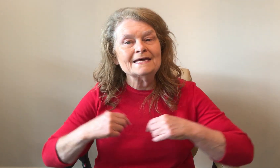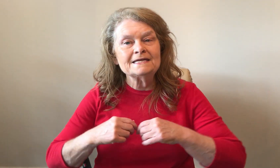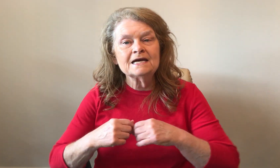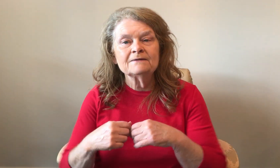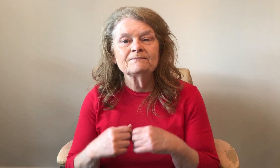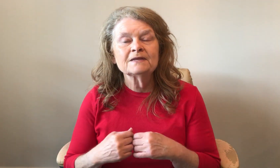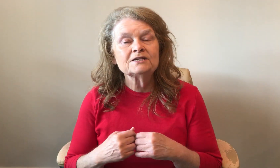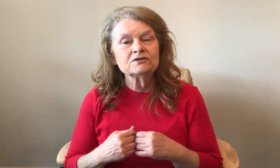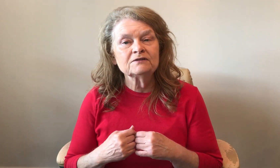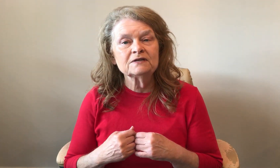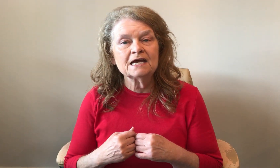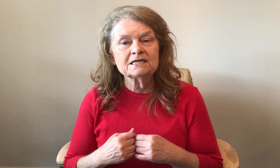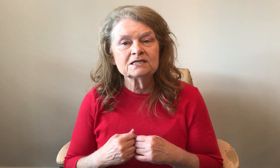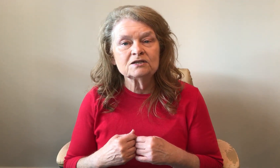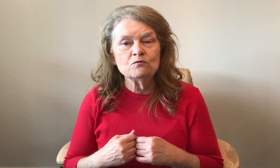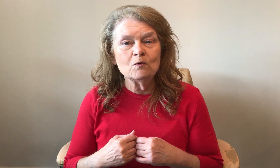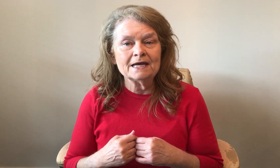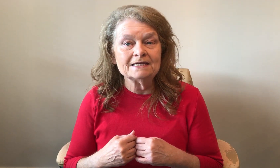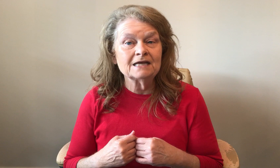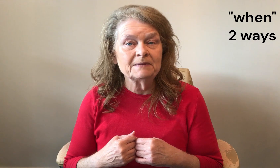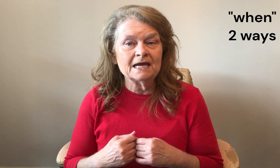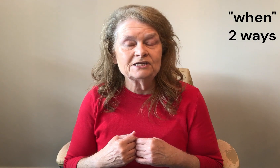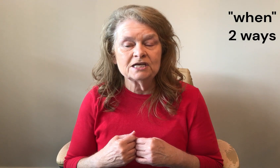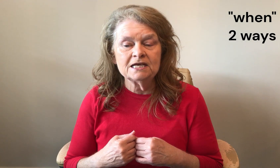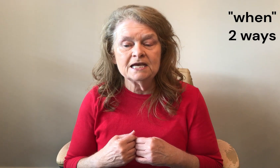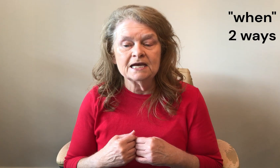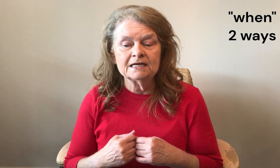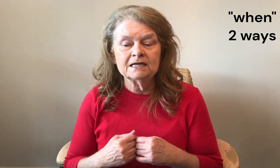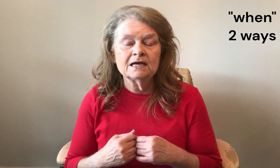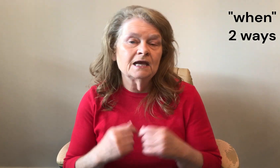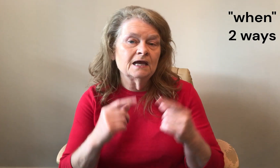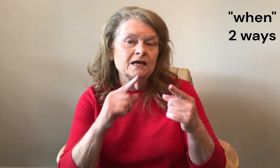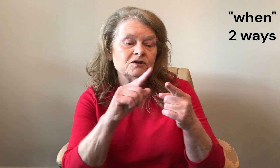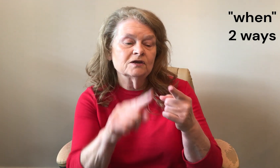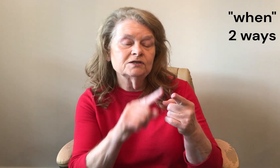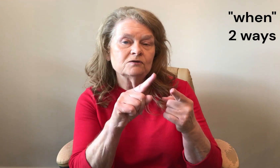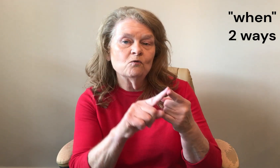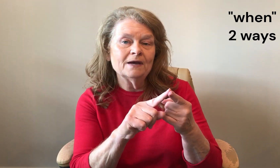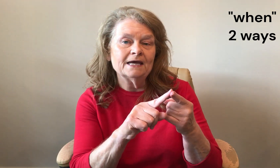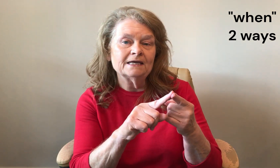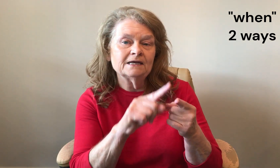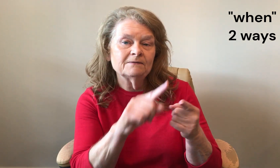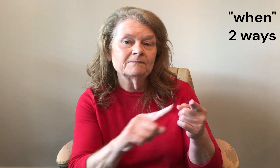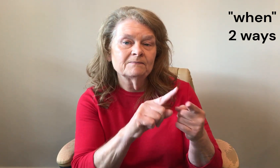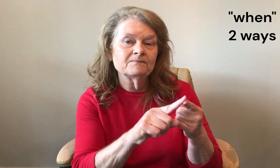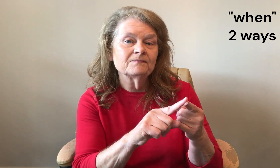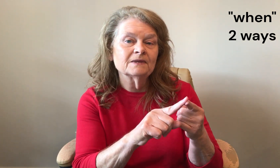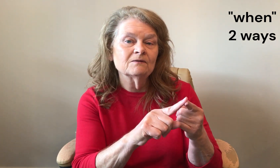When, 2 different days to do when, W-H-E-N. You can do